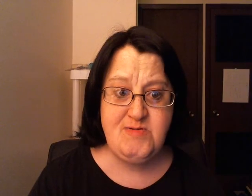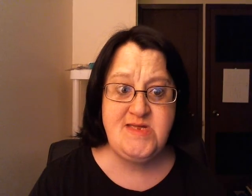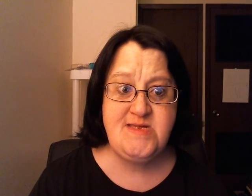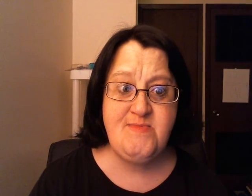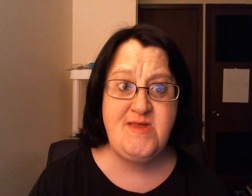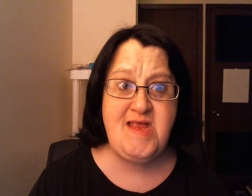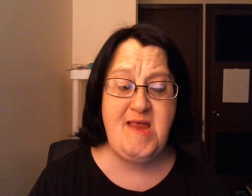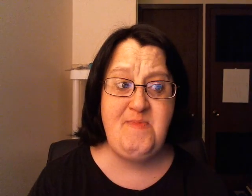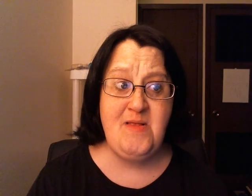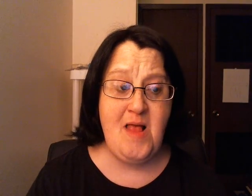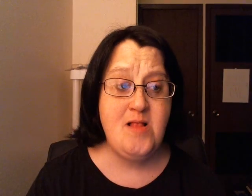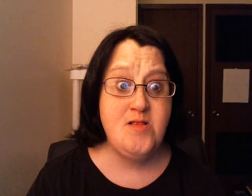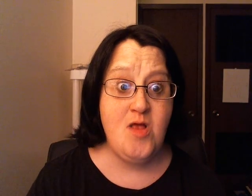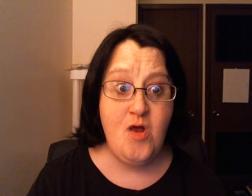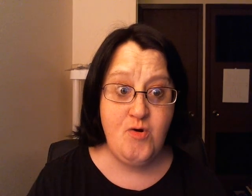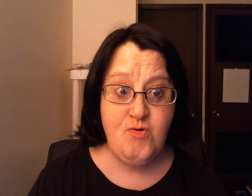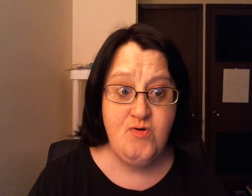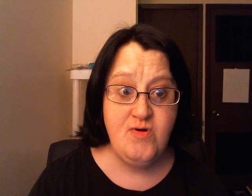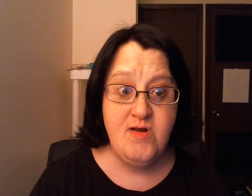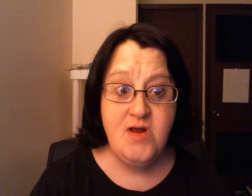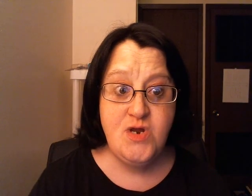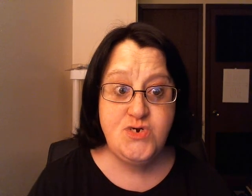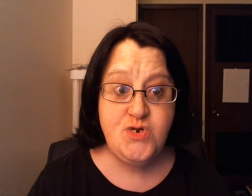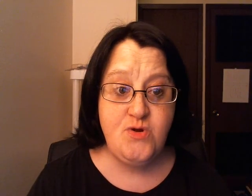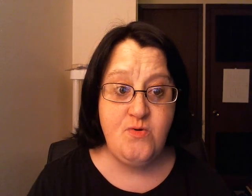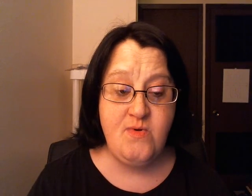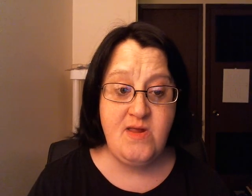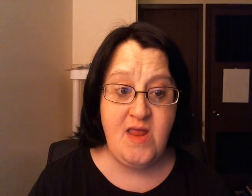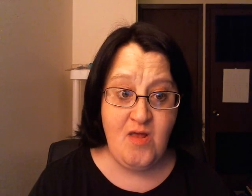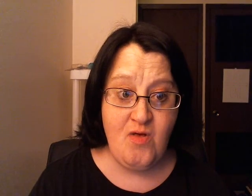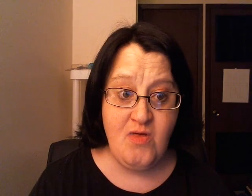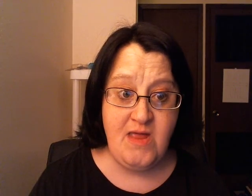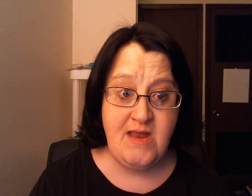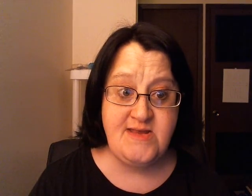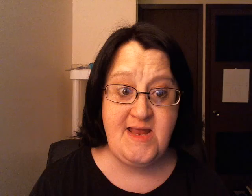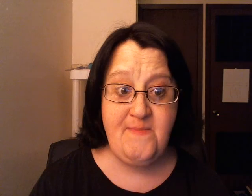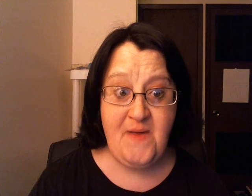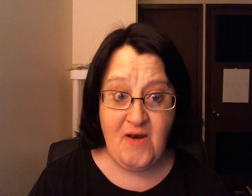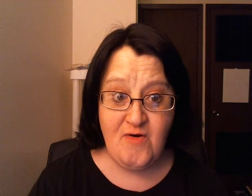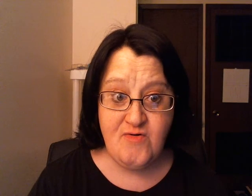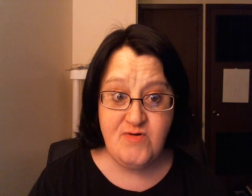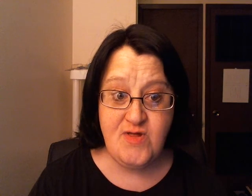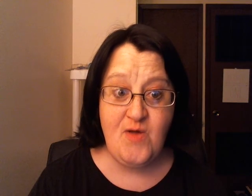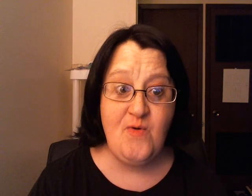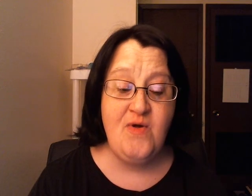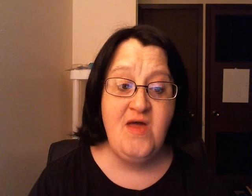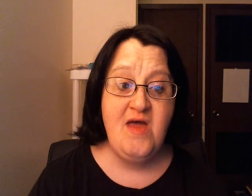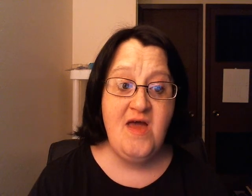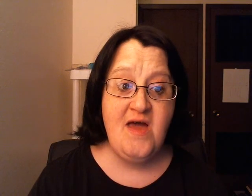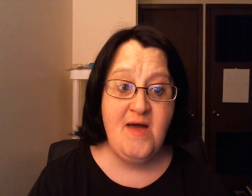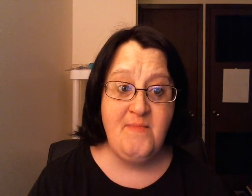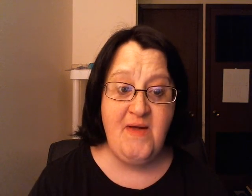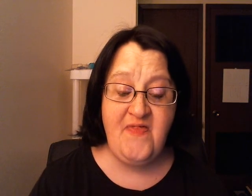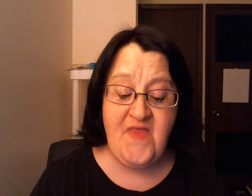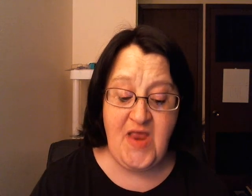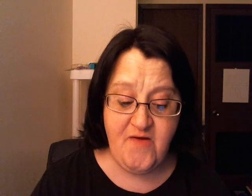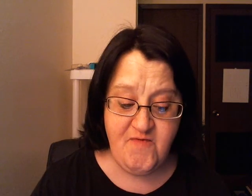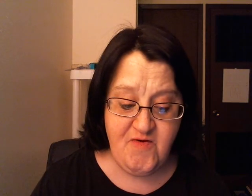system to take me a lot longer to heal and to get better. So, um, thank you for your